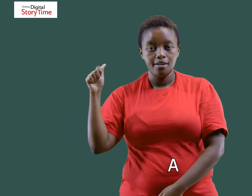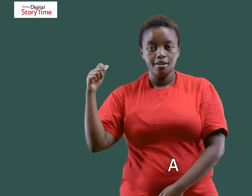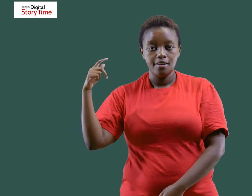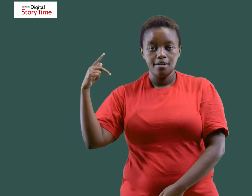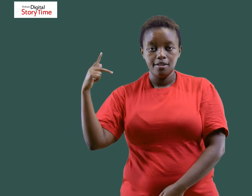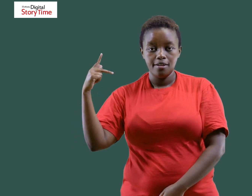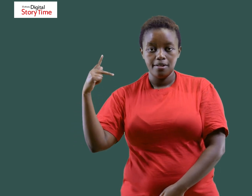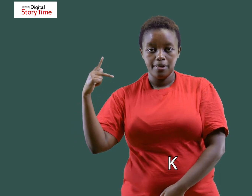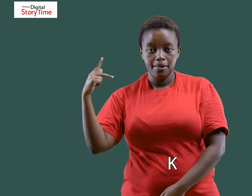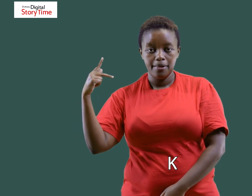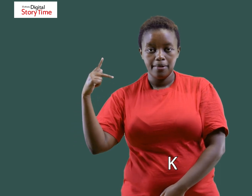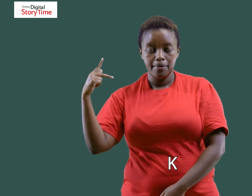K